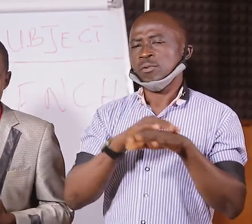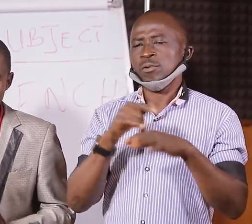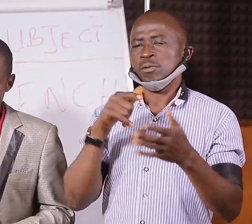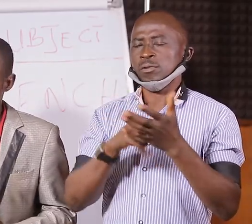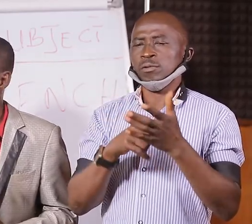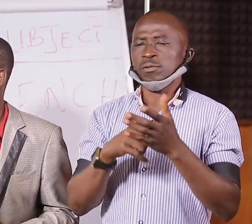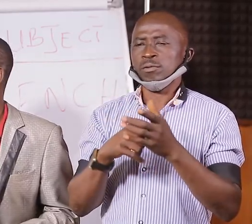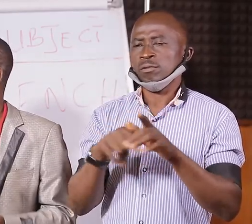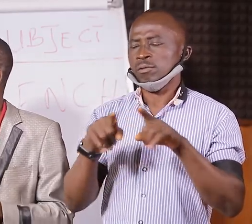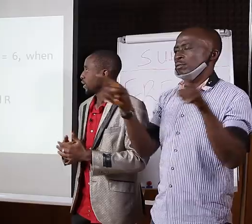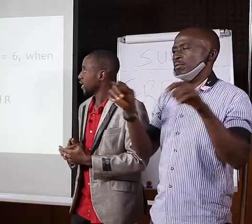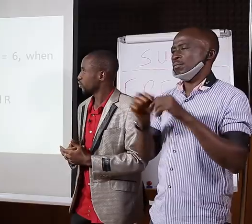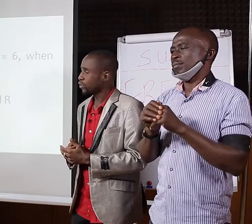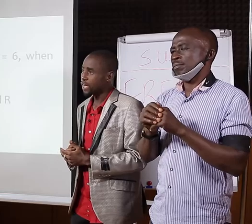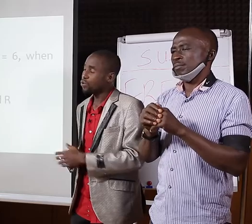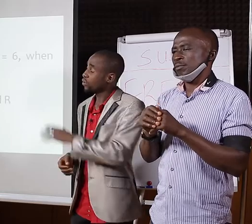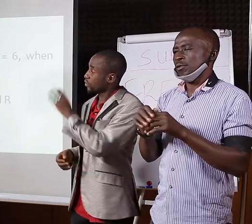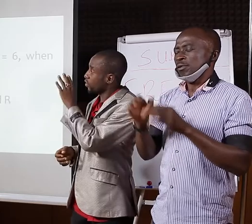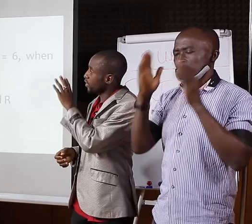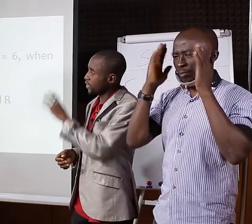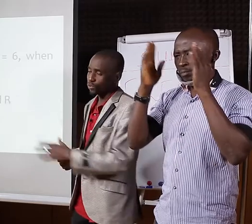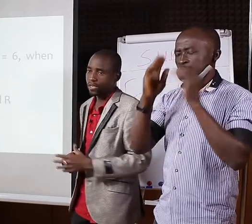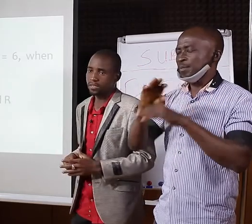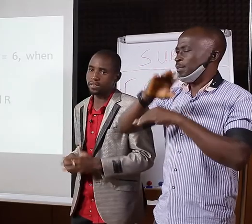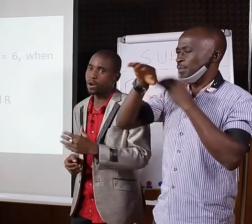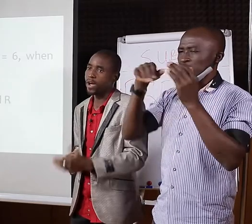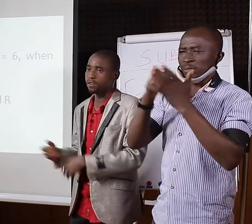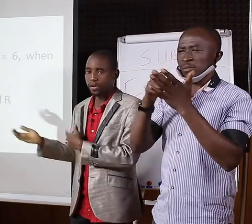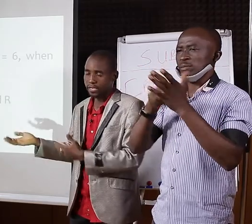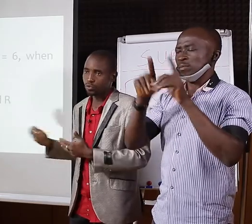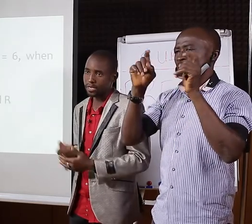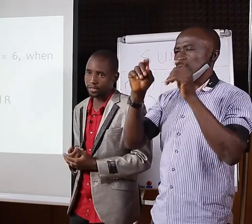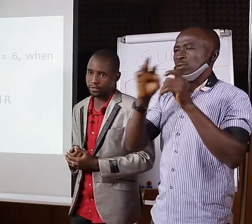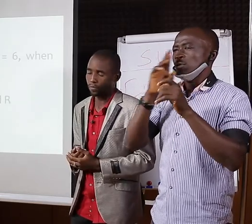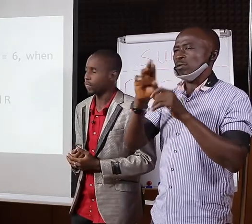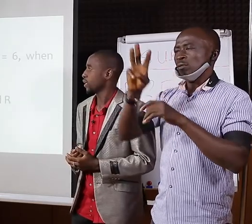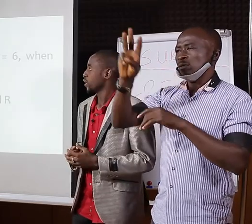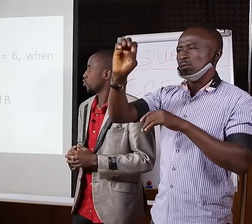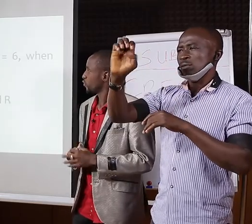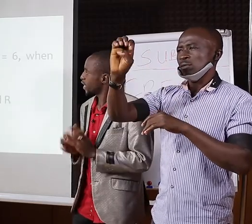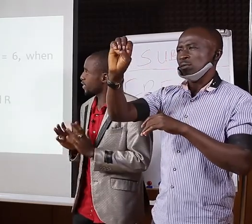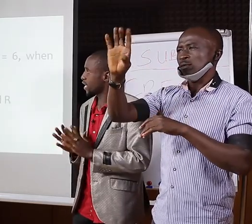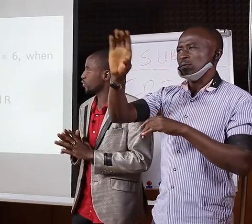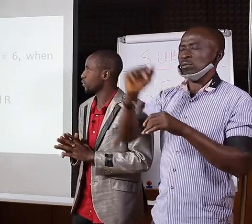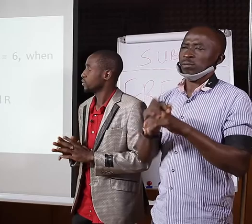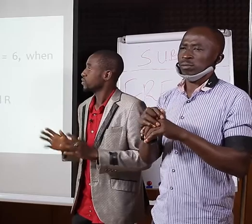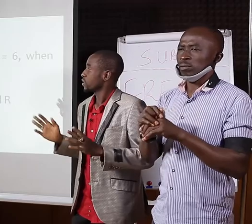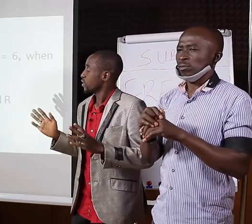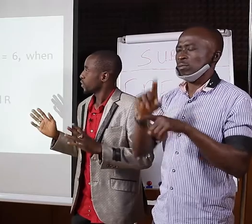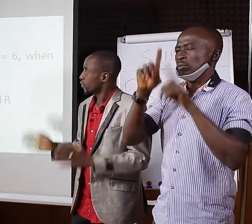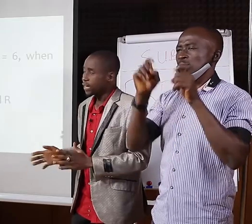inverse variation. Learners should take note, all these questions are WAEC-related questions. You should be very